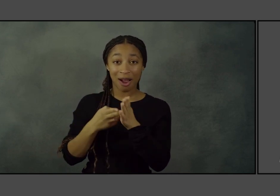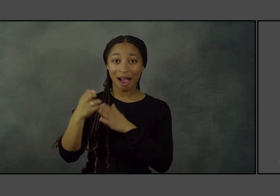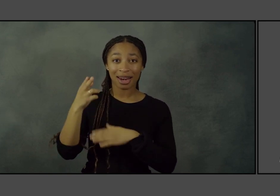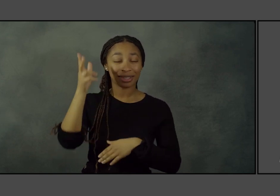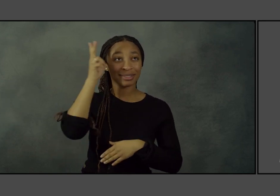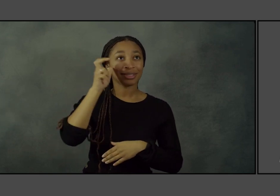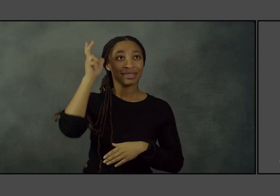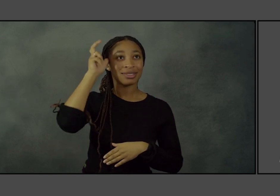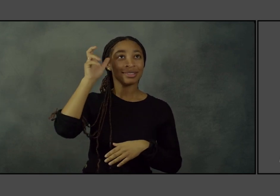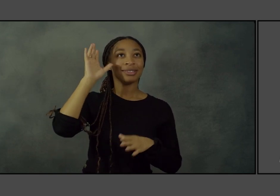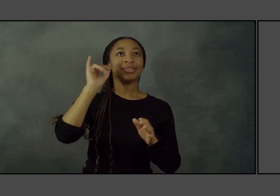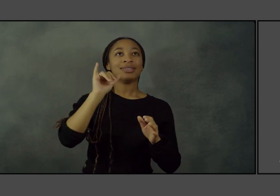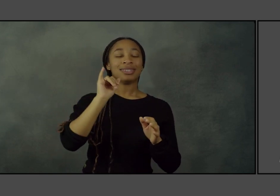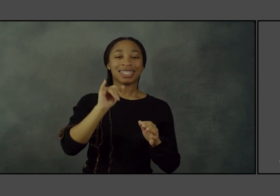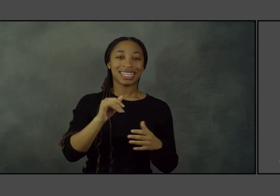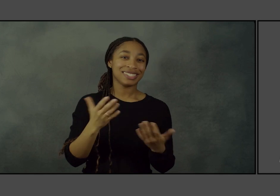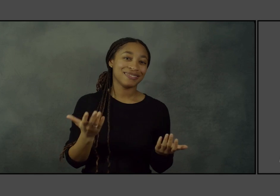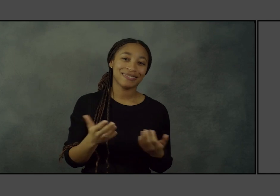for me. Mm-hmm.